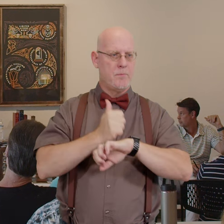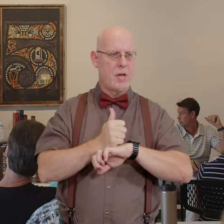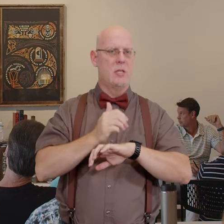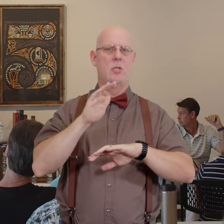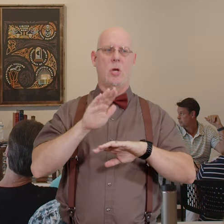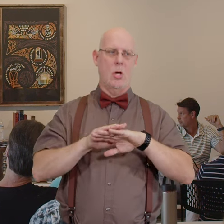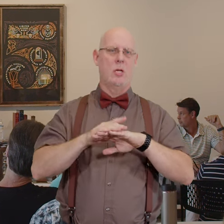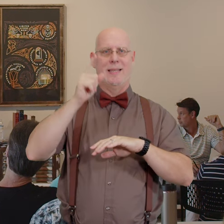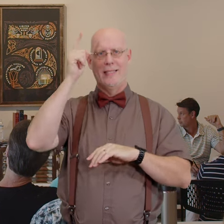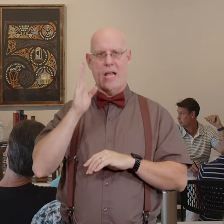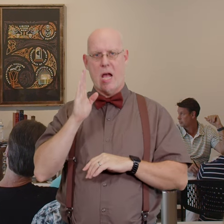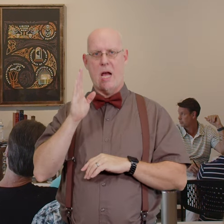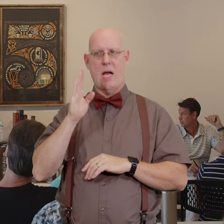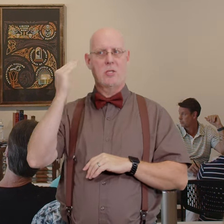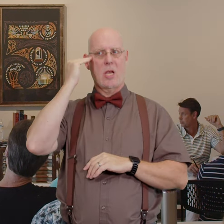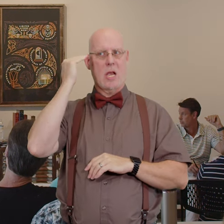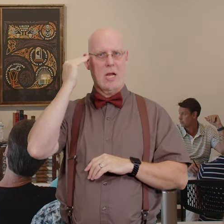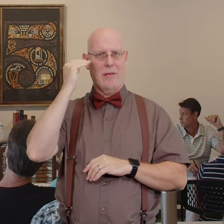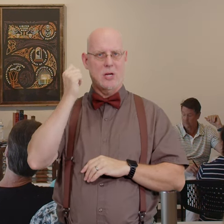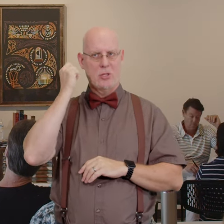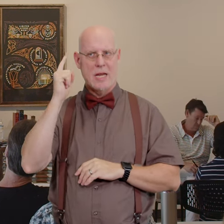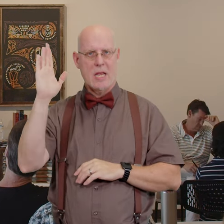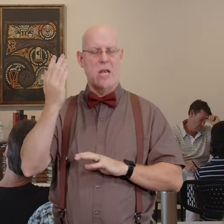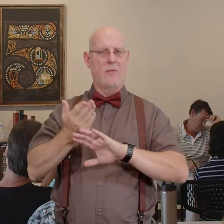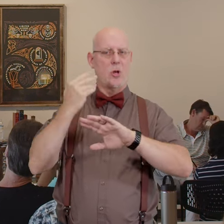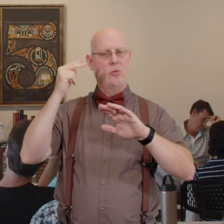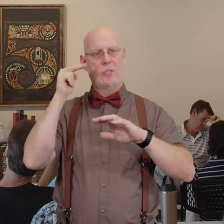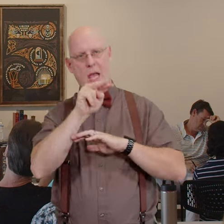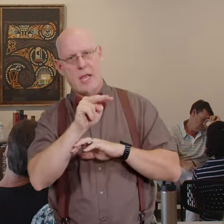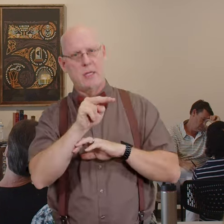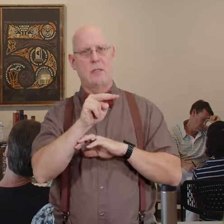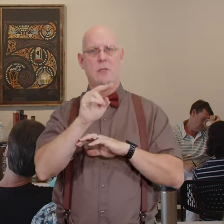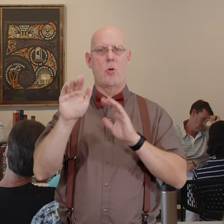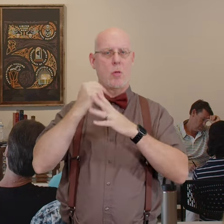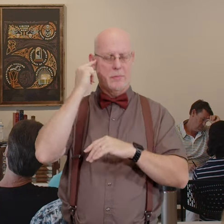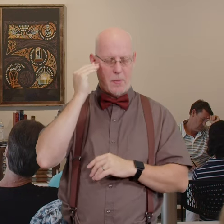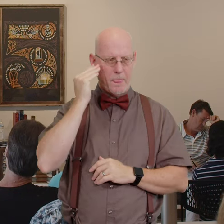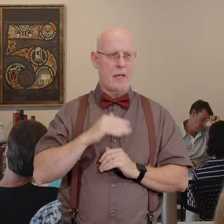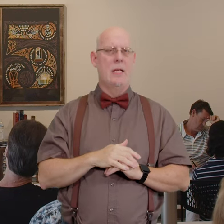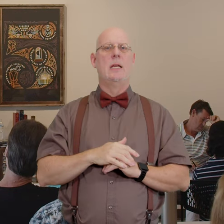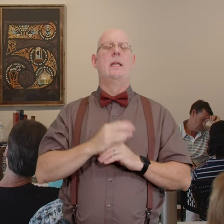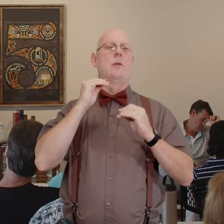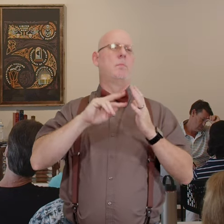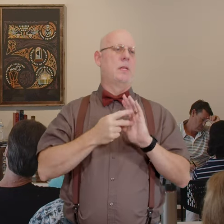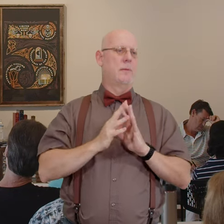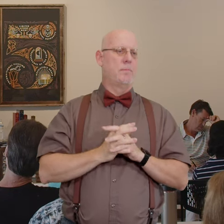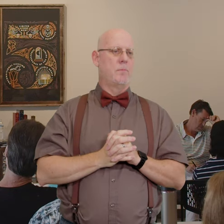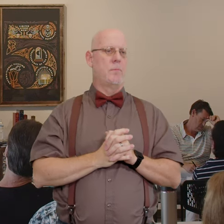based upon God's cognitive understanding, his foresight, his omniscience. This teaching is